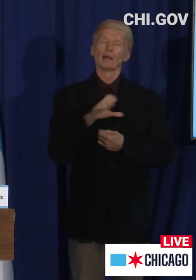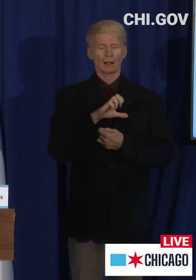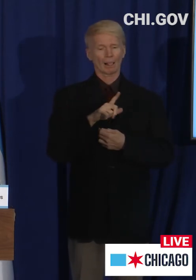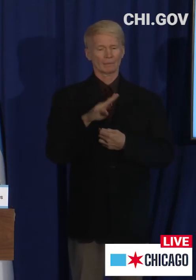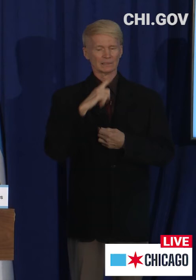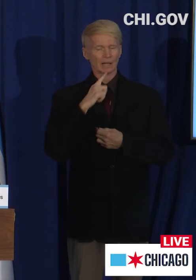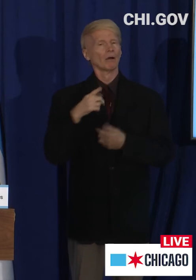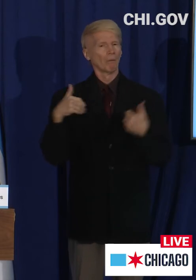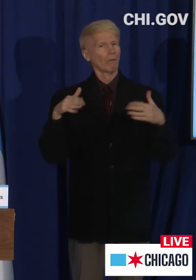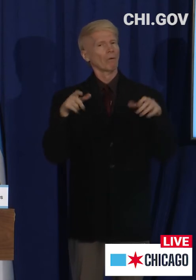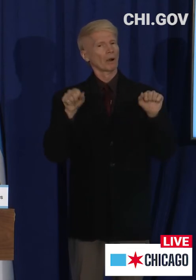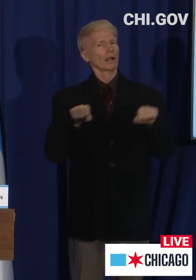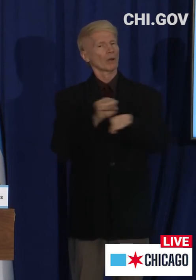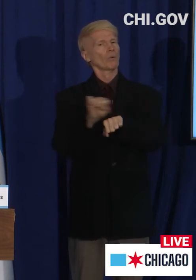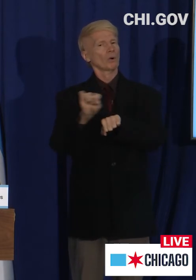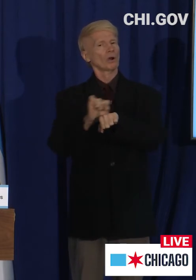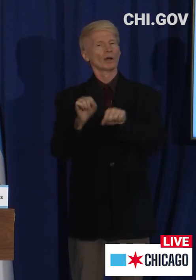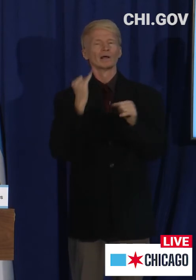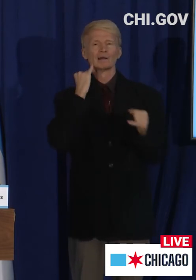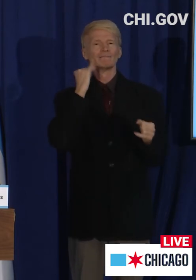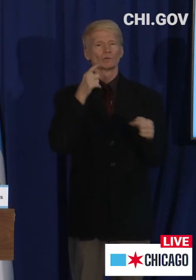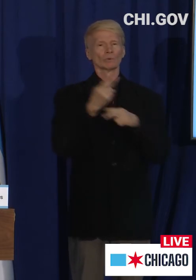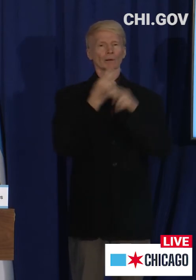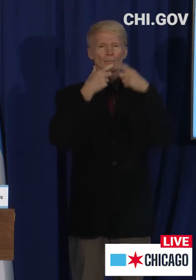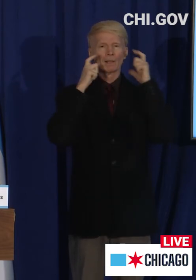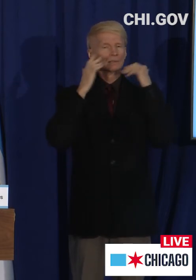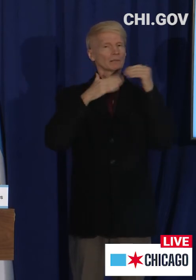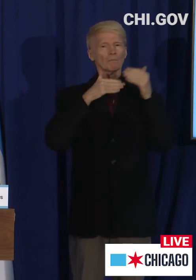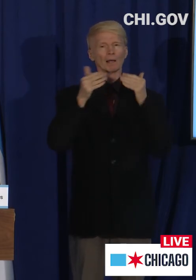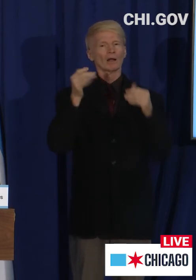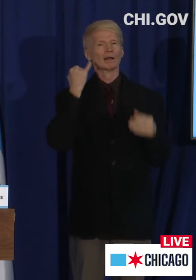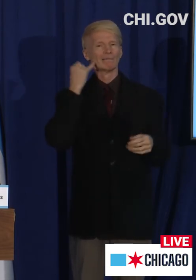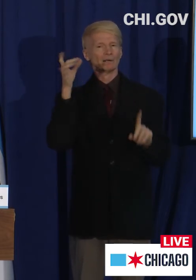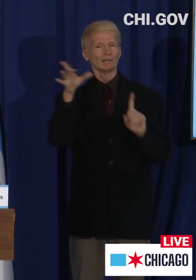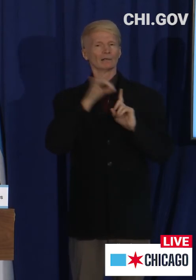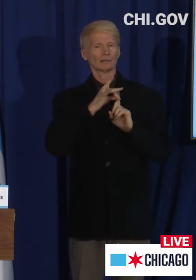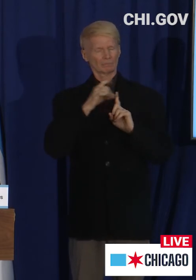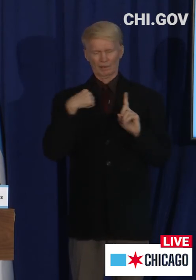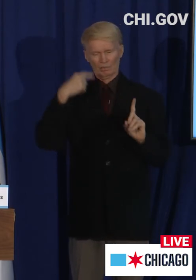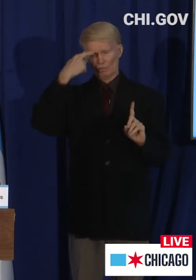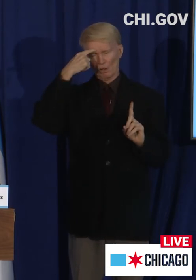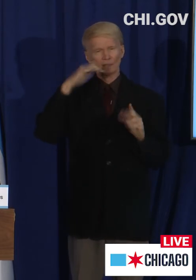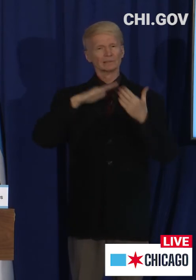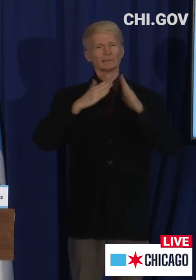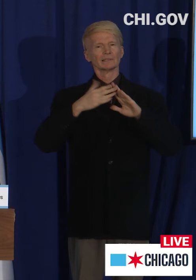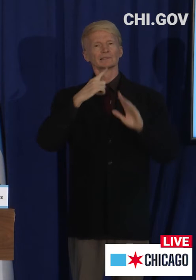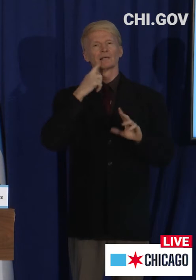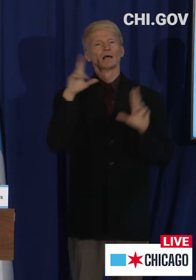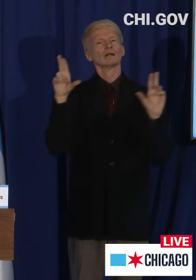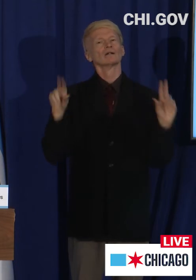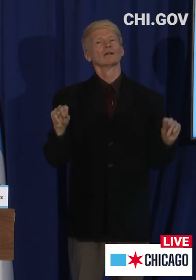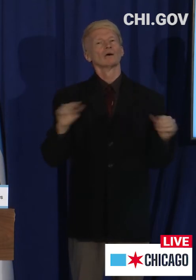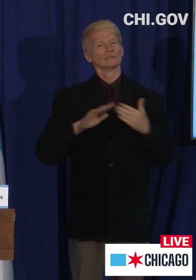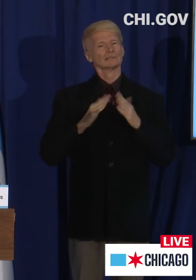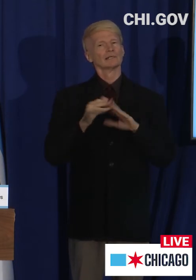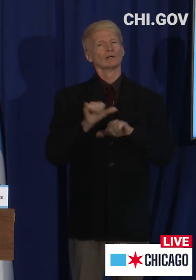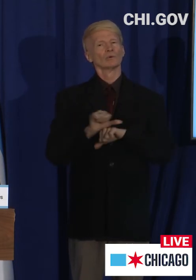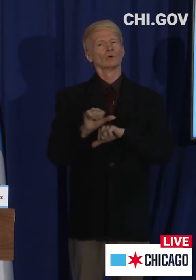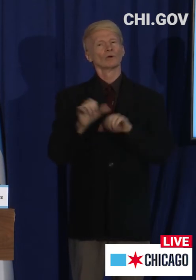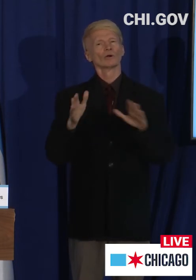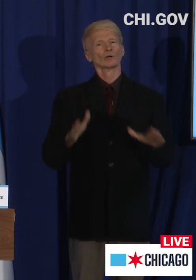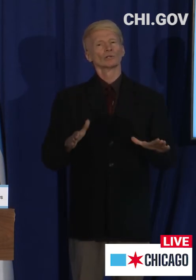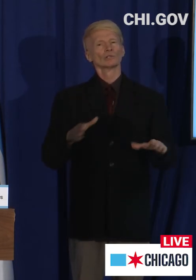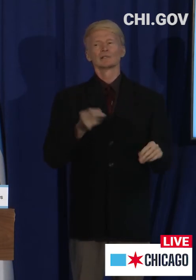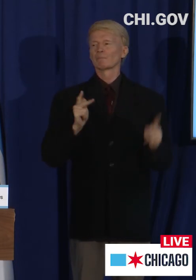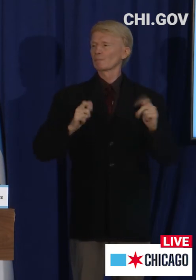wear masks, even if they think they've been exposed to COVID-19. Doesn't this go against the city's advice for other city workers and residents?